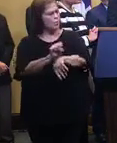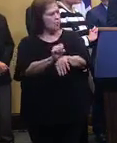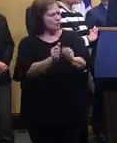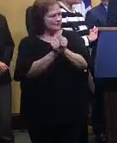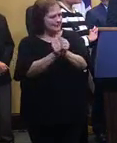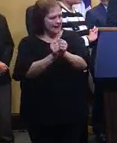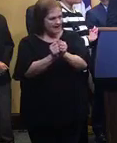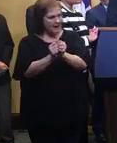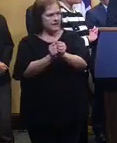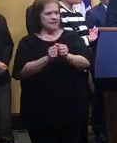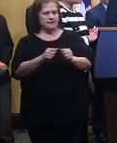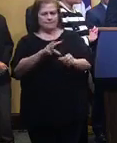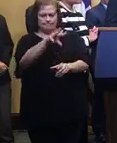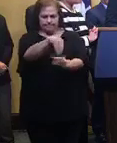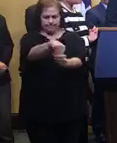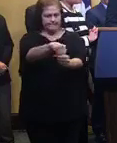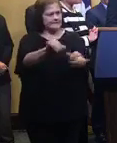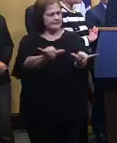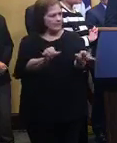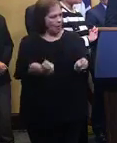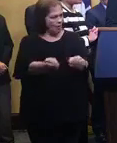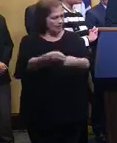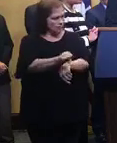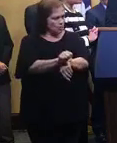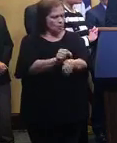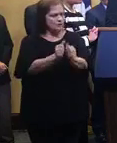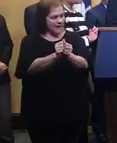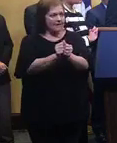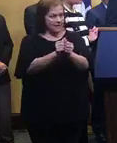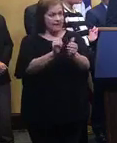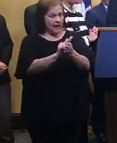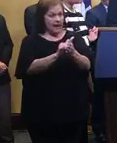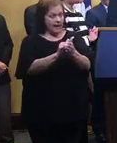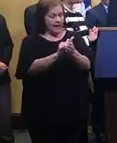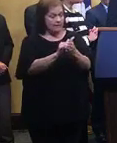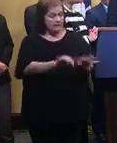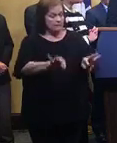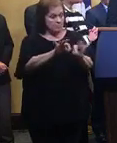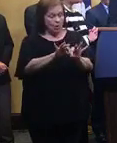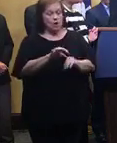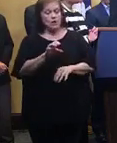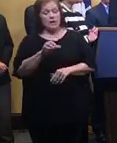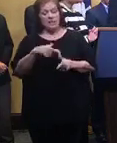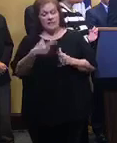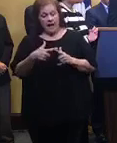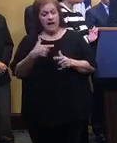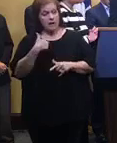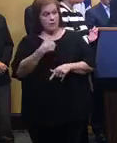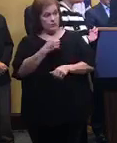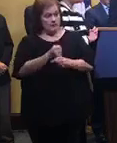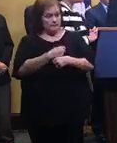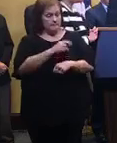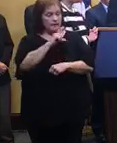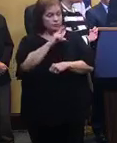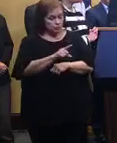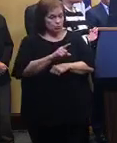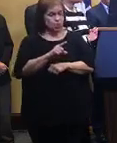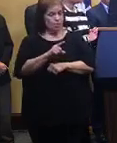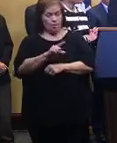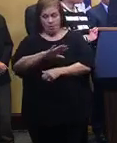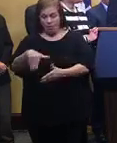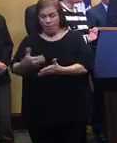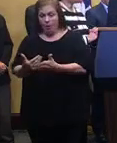same location. That was a huge part of it. Additionally, making sure our procurement folks know the needs